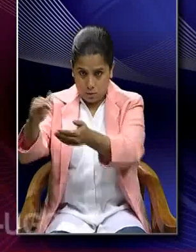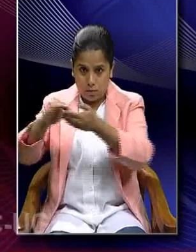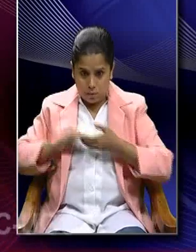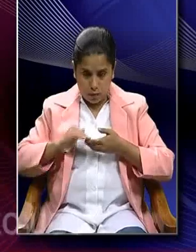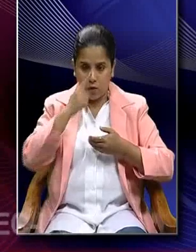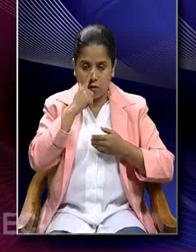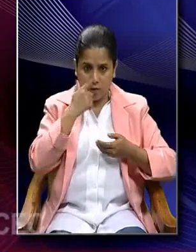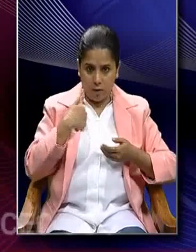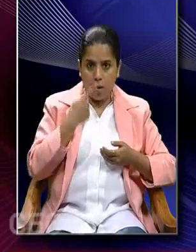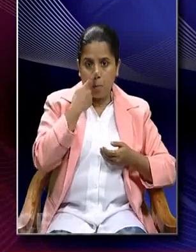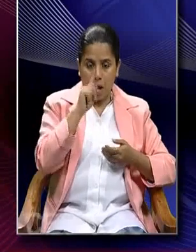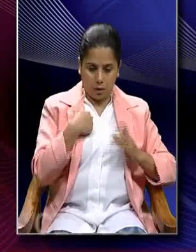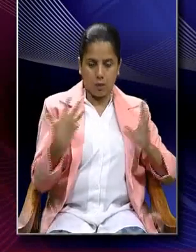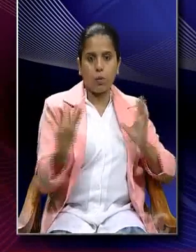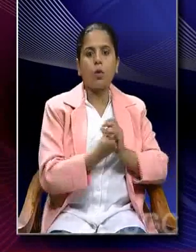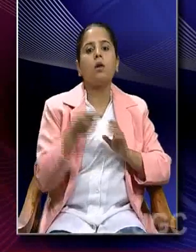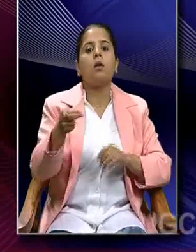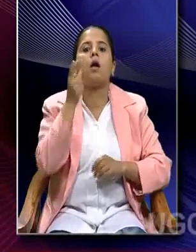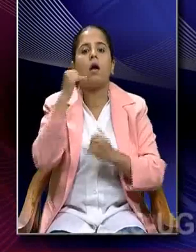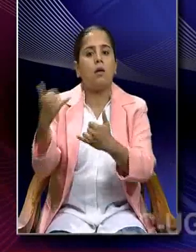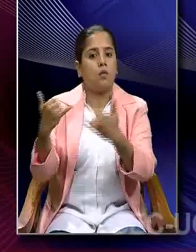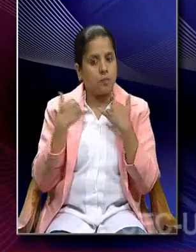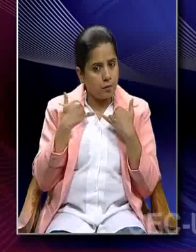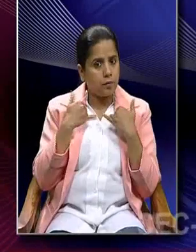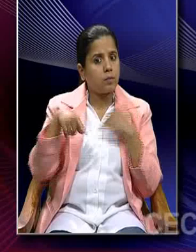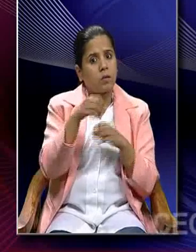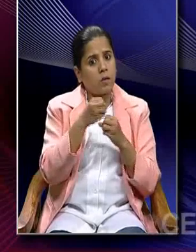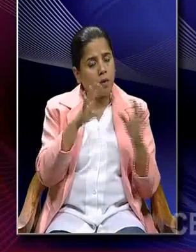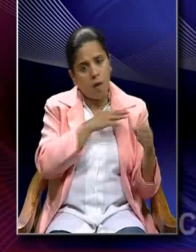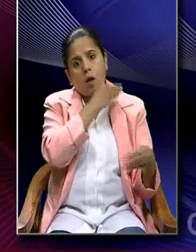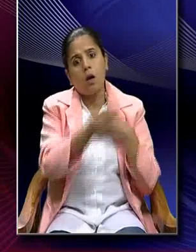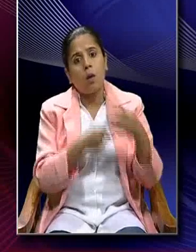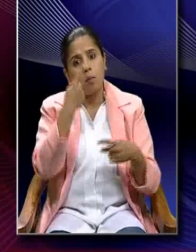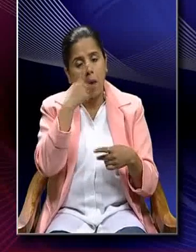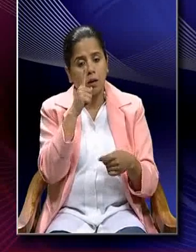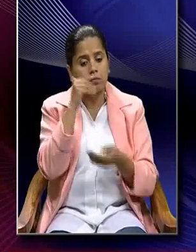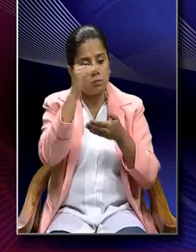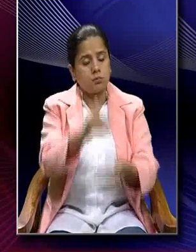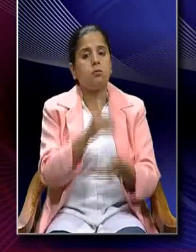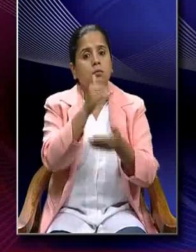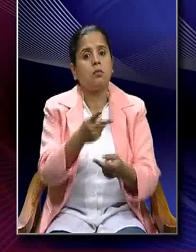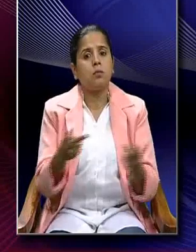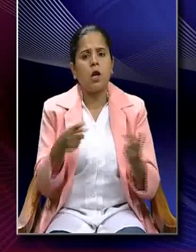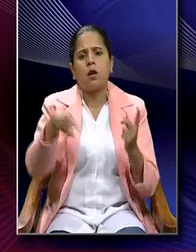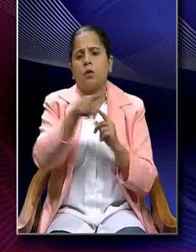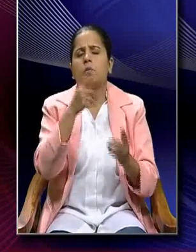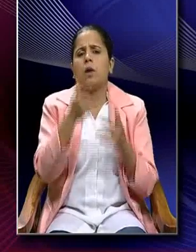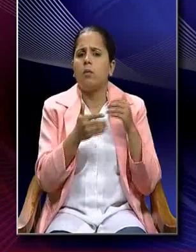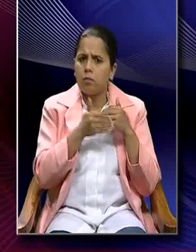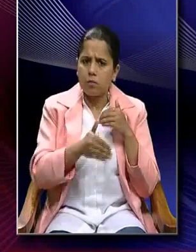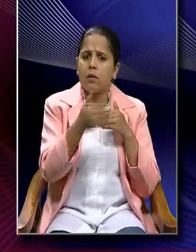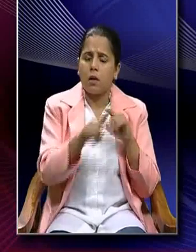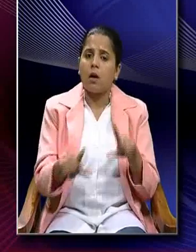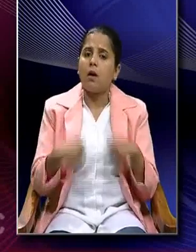of descent is from mother to daughter and so on. And in such societies, you may continue to